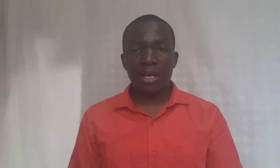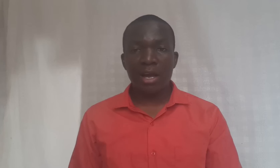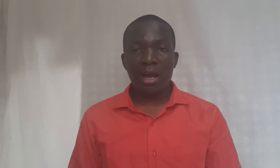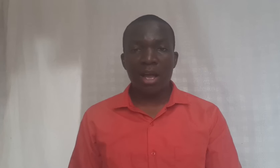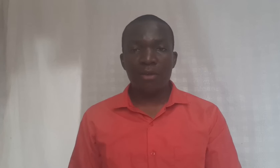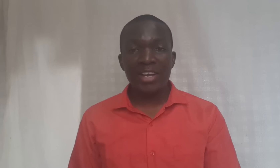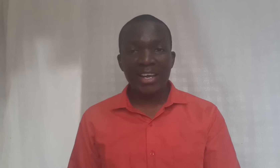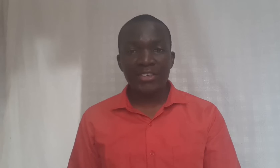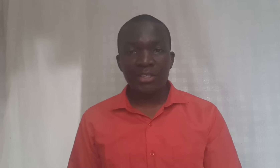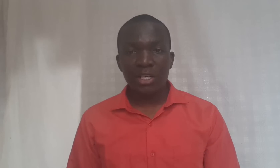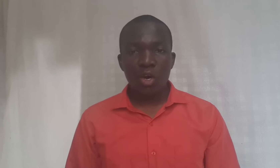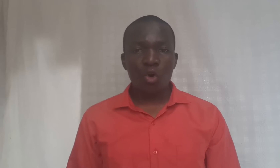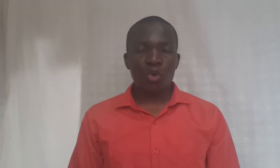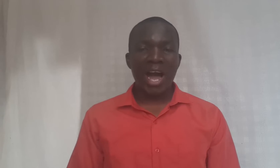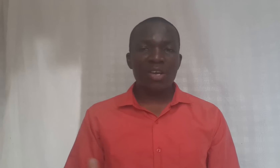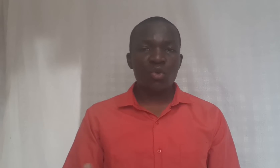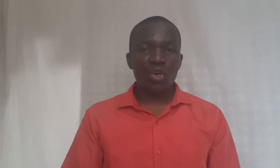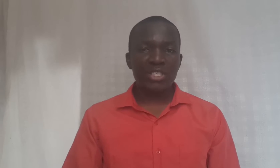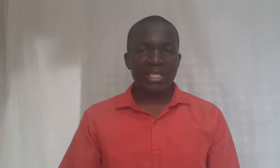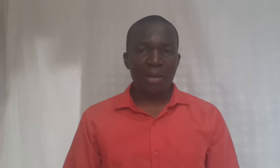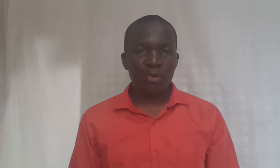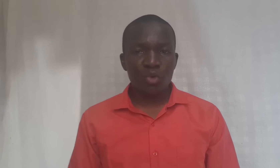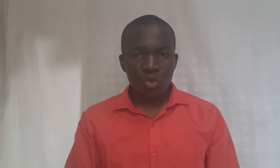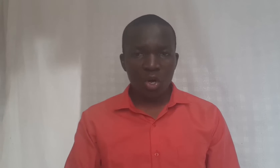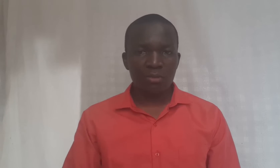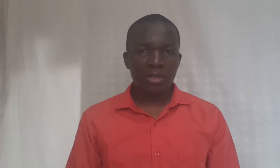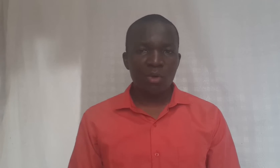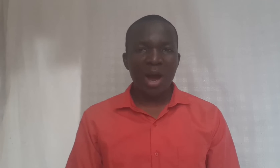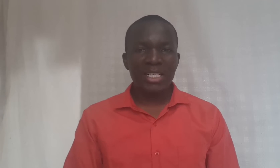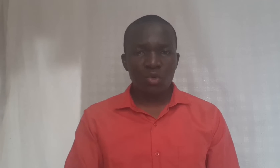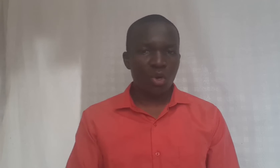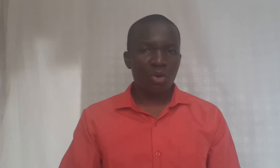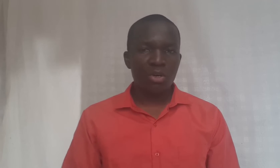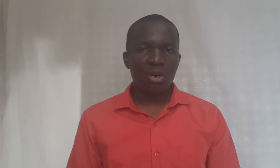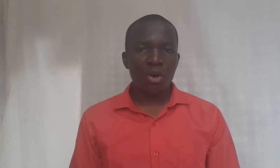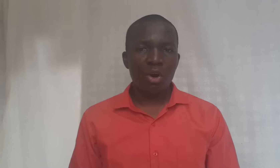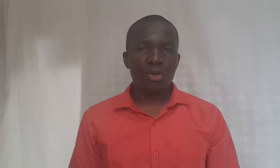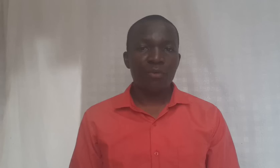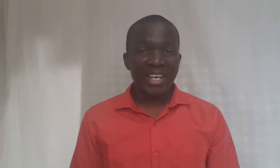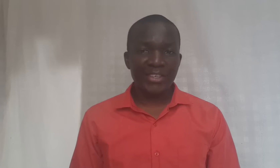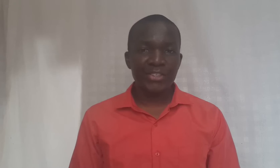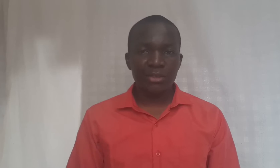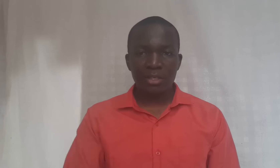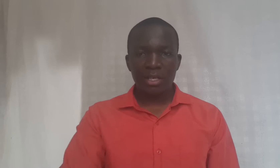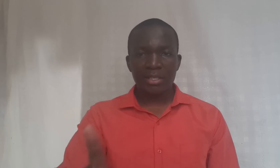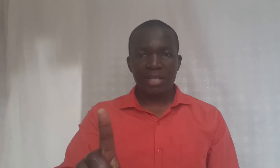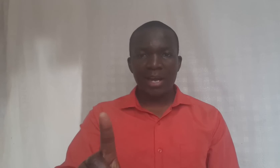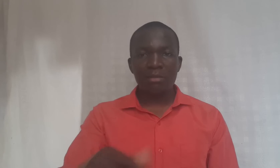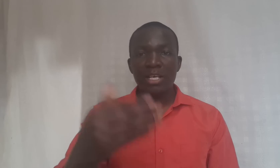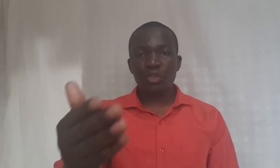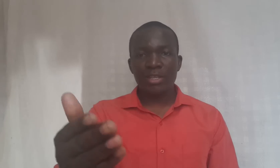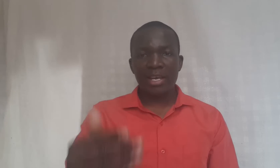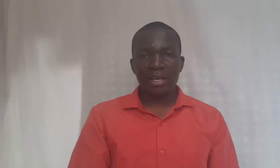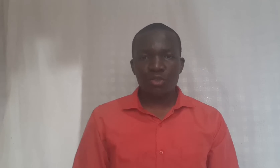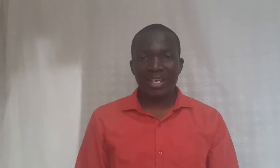a village or a rural setup. Rural. The word rural or village is signed based on the